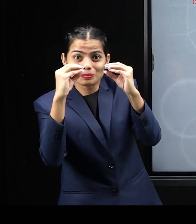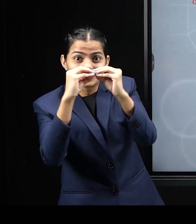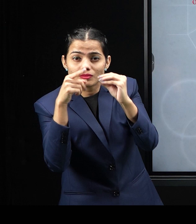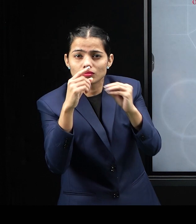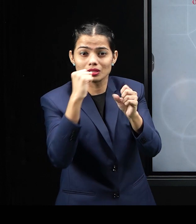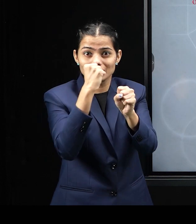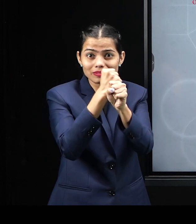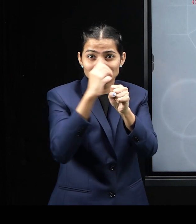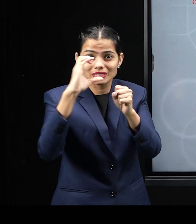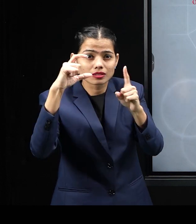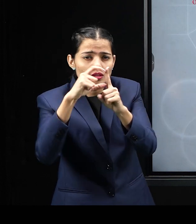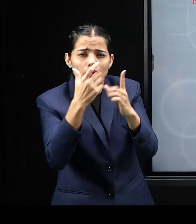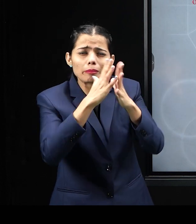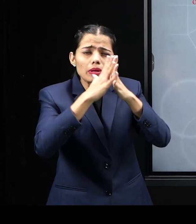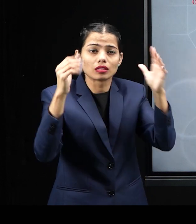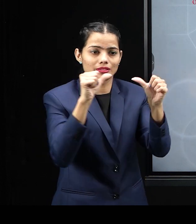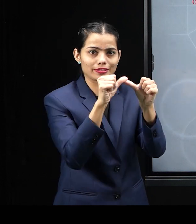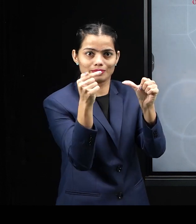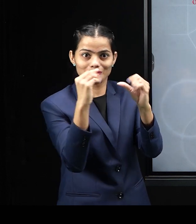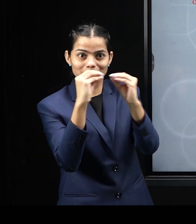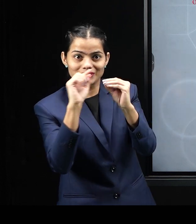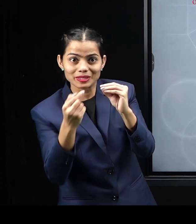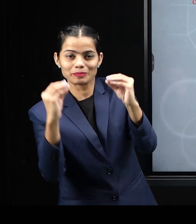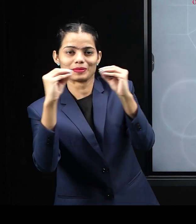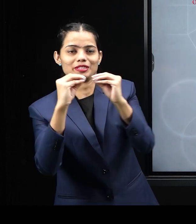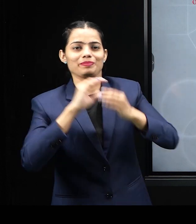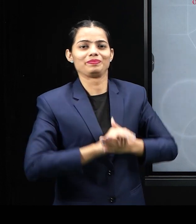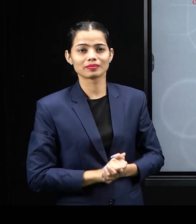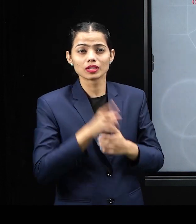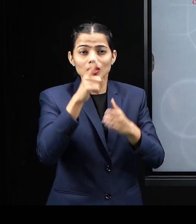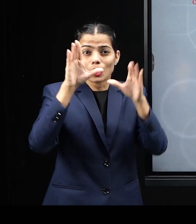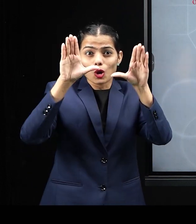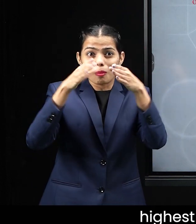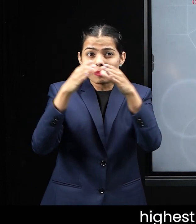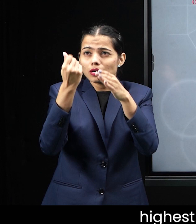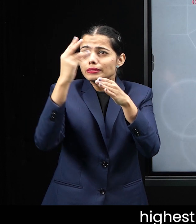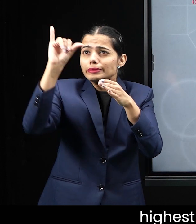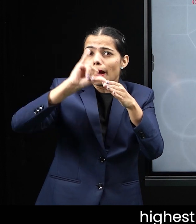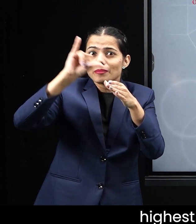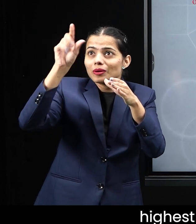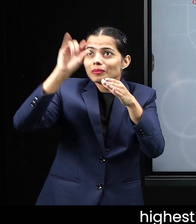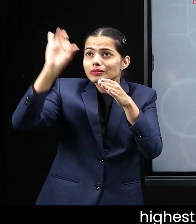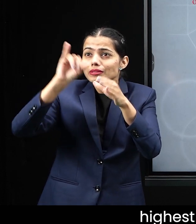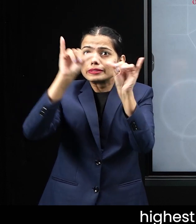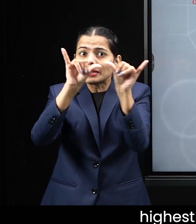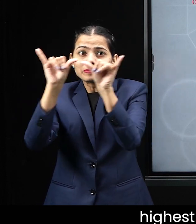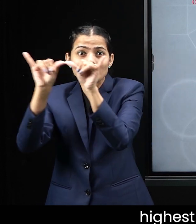to GCD of A minus B, B. Highest common factor of